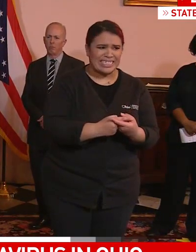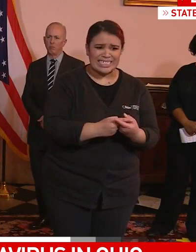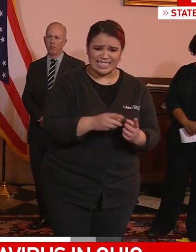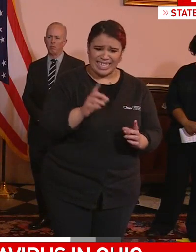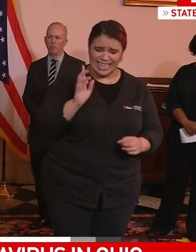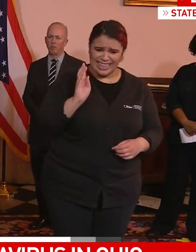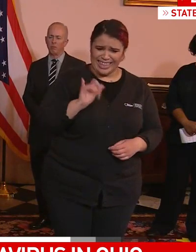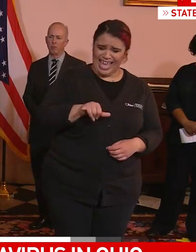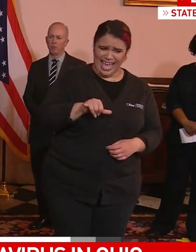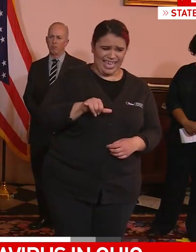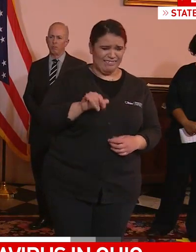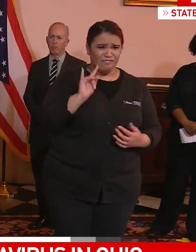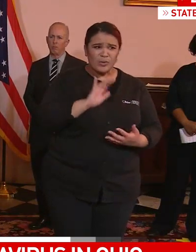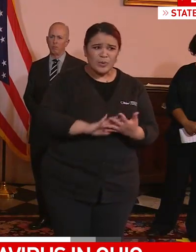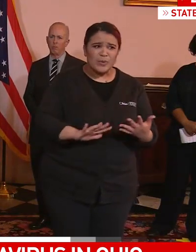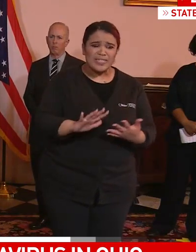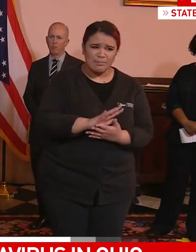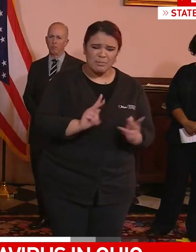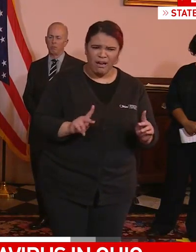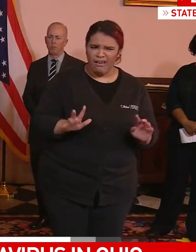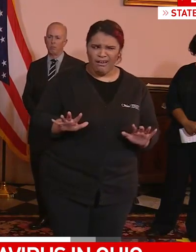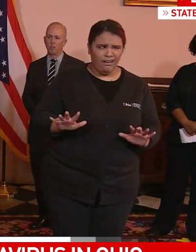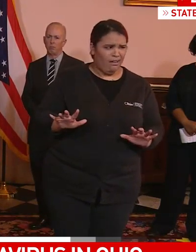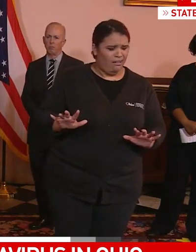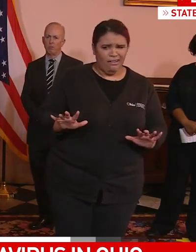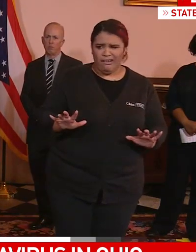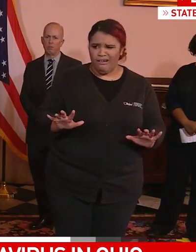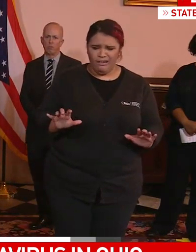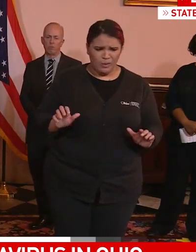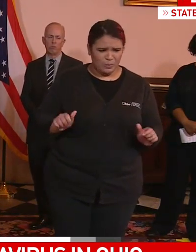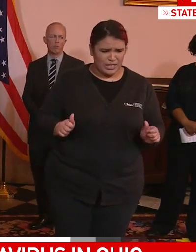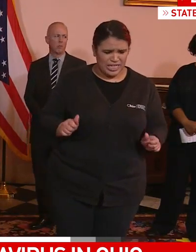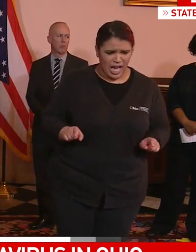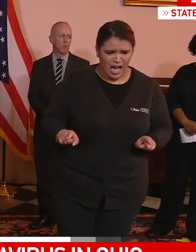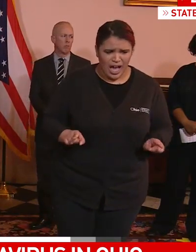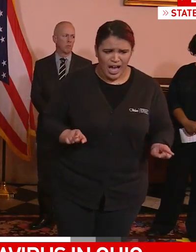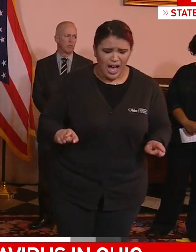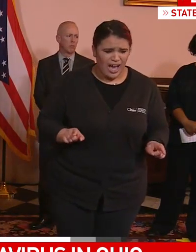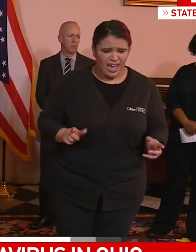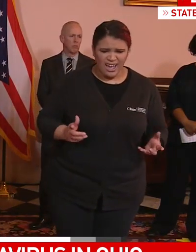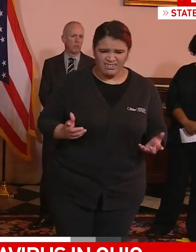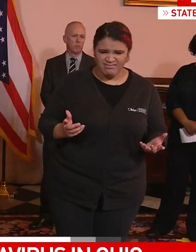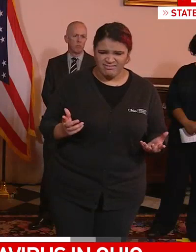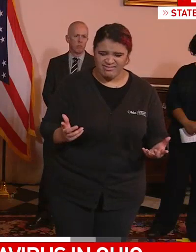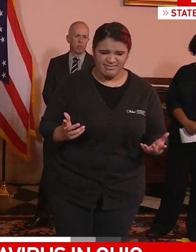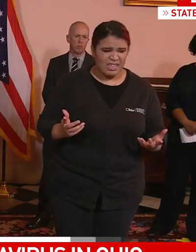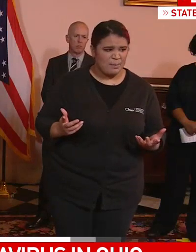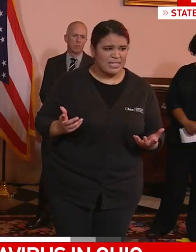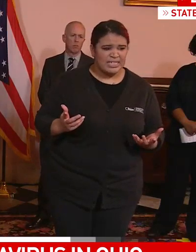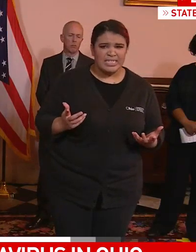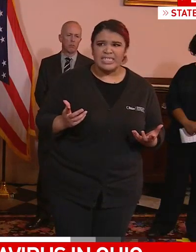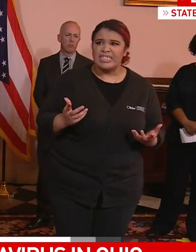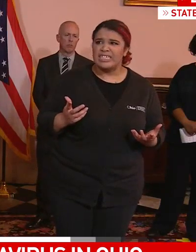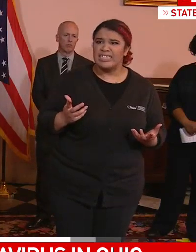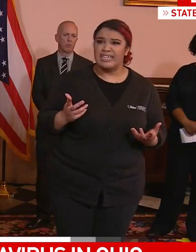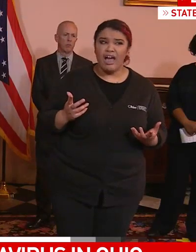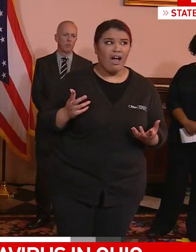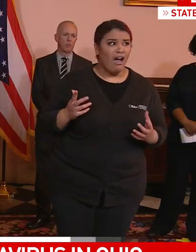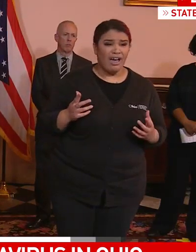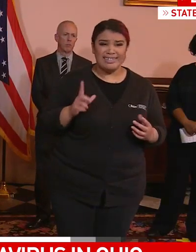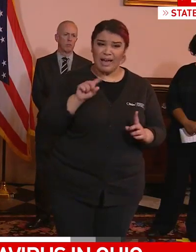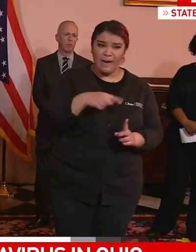to people, and they were getting those mixed signals throughout, not just from us, but from everybody